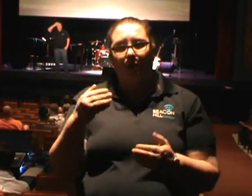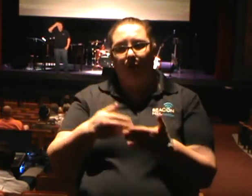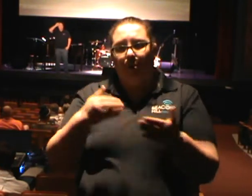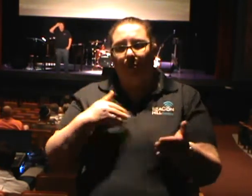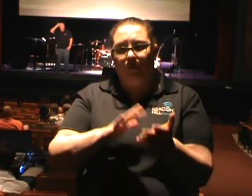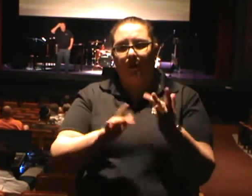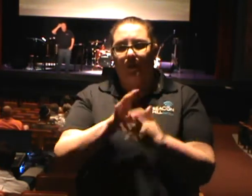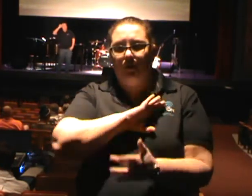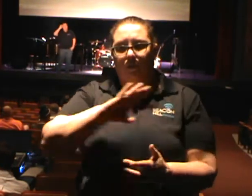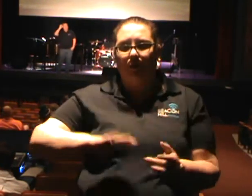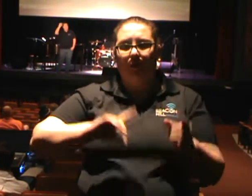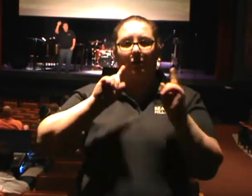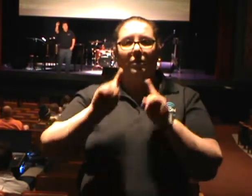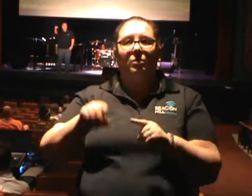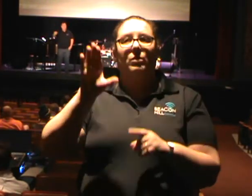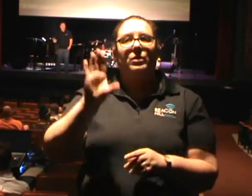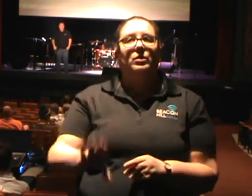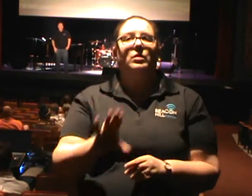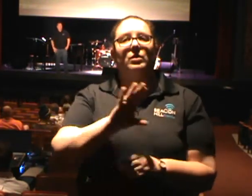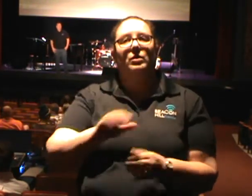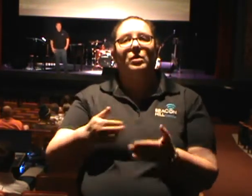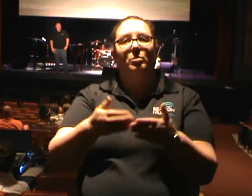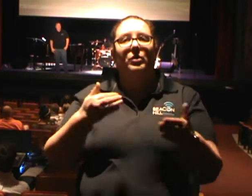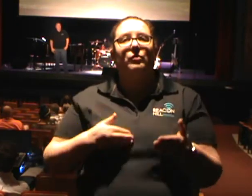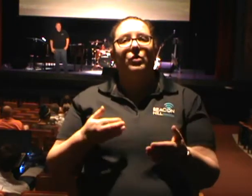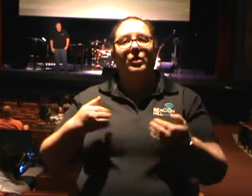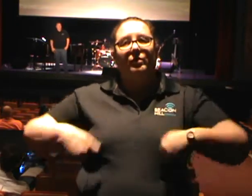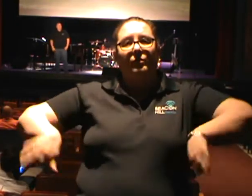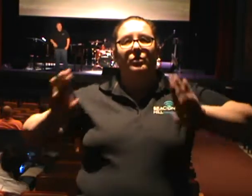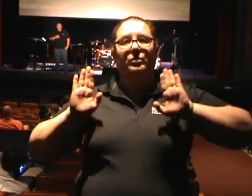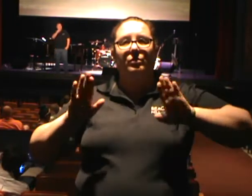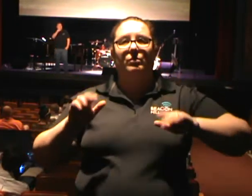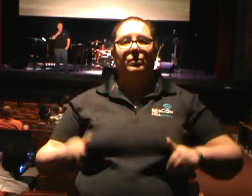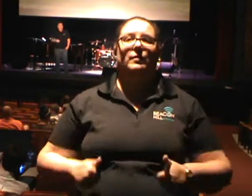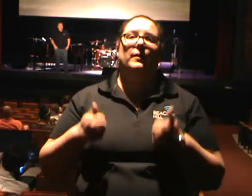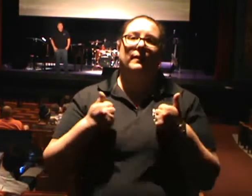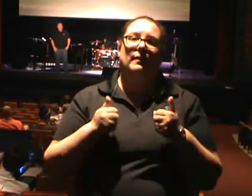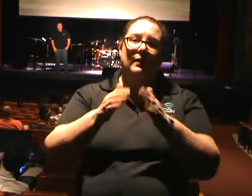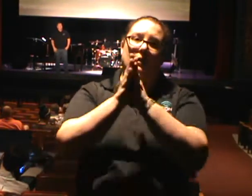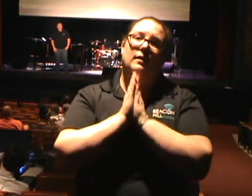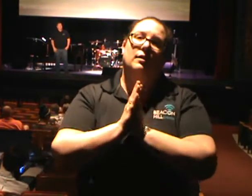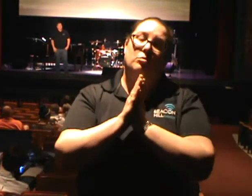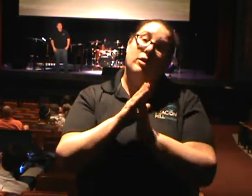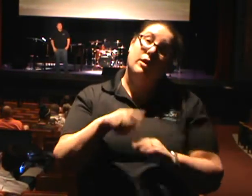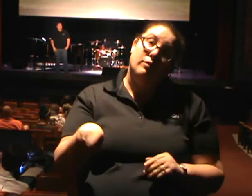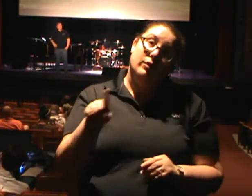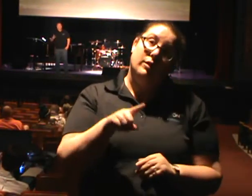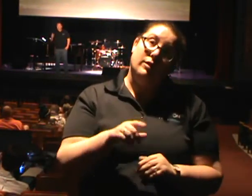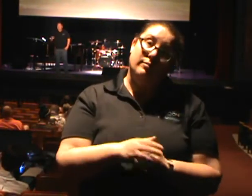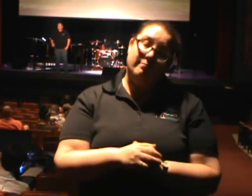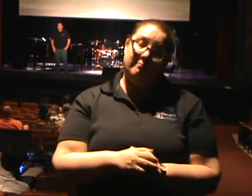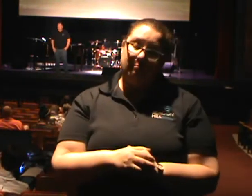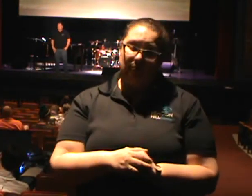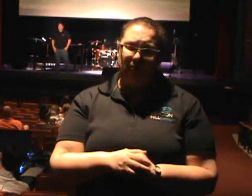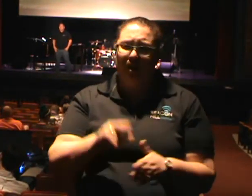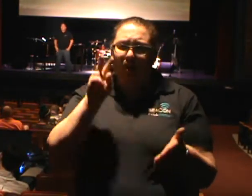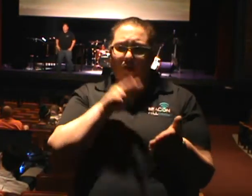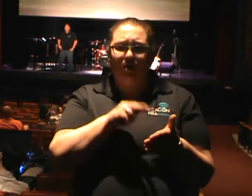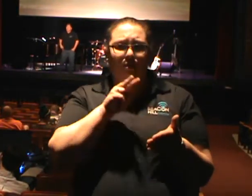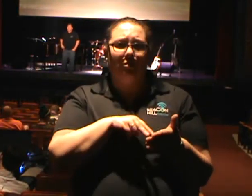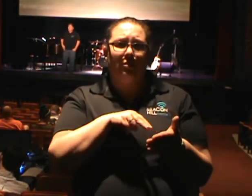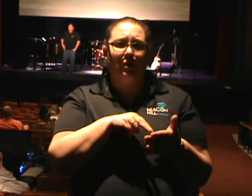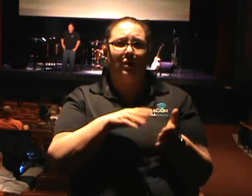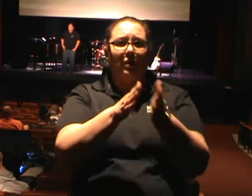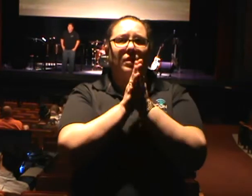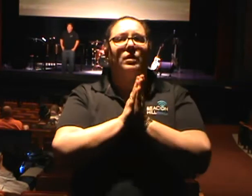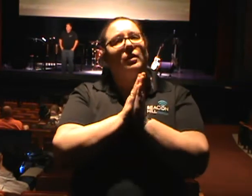the cross, right before he would give his life, he prayed for you. Do you know that? Just read the scripture. He prayed for